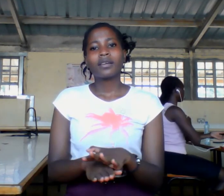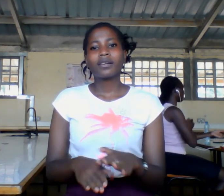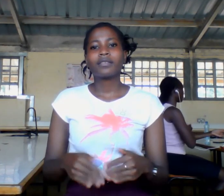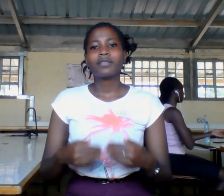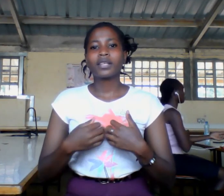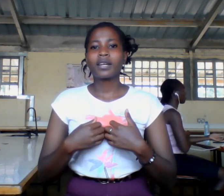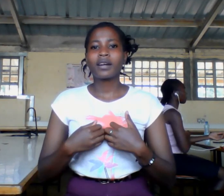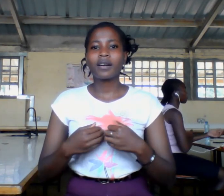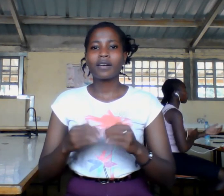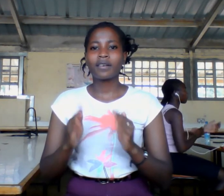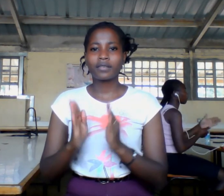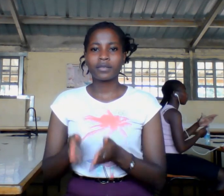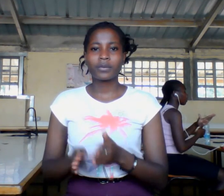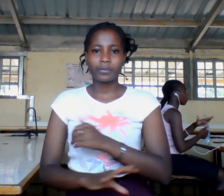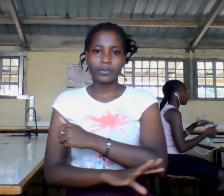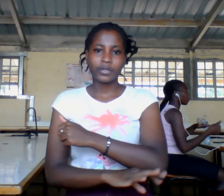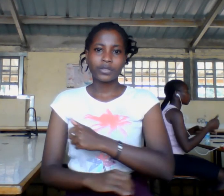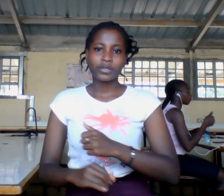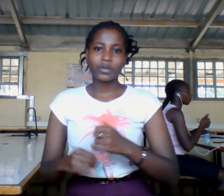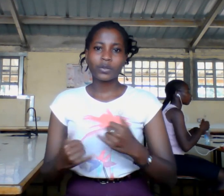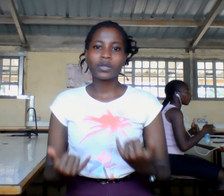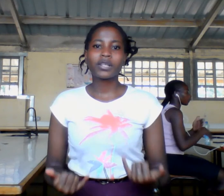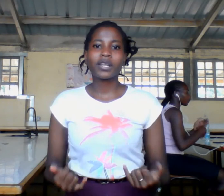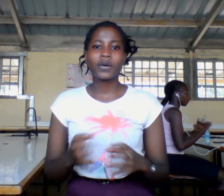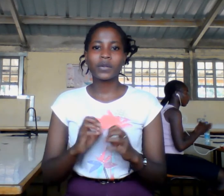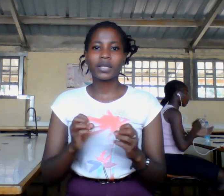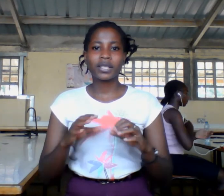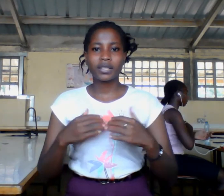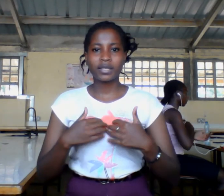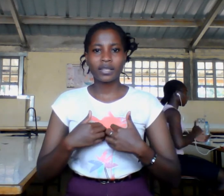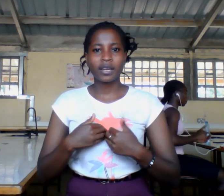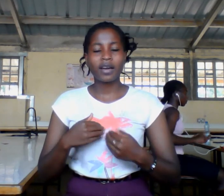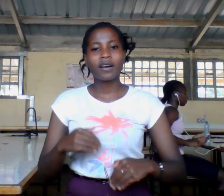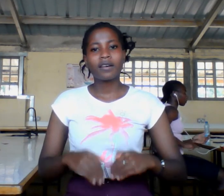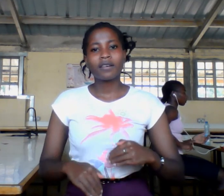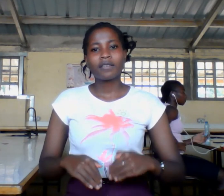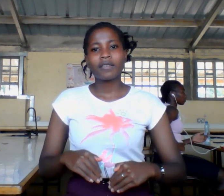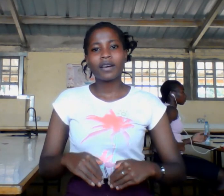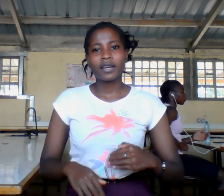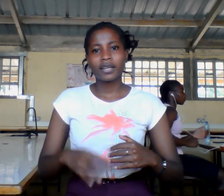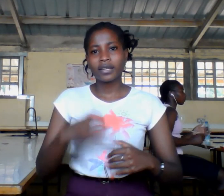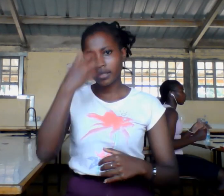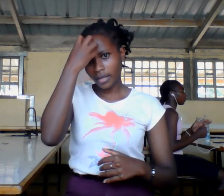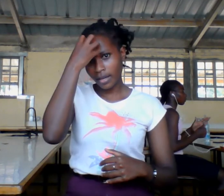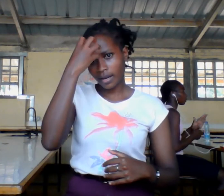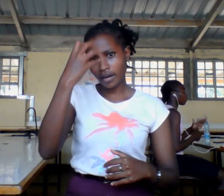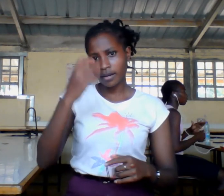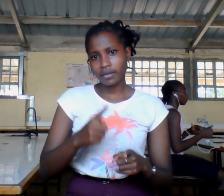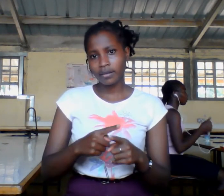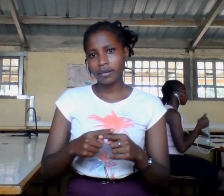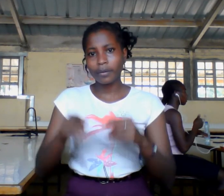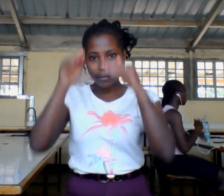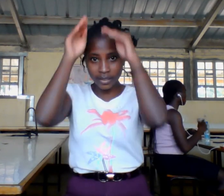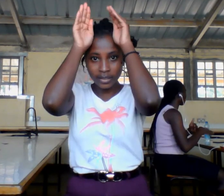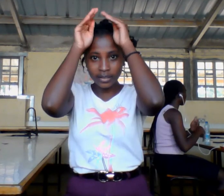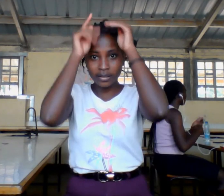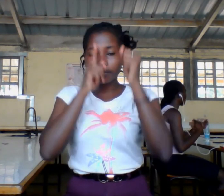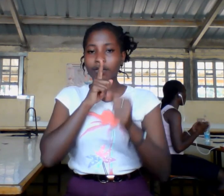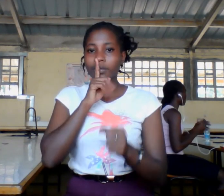nothing left now." Hyena was very angry at first, but Rabbit persuaded to pay back Hyena. The rabbit then